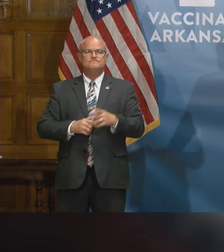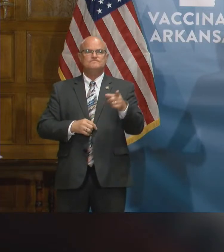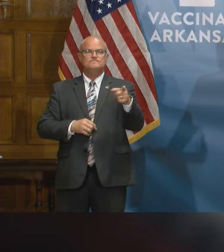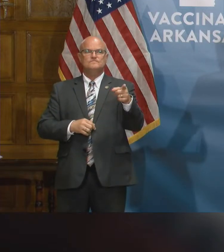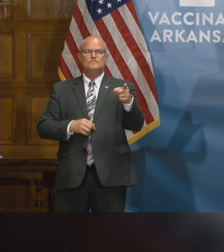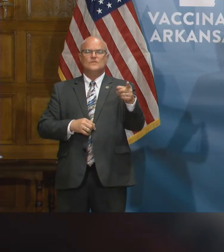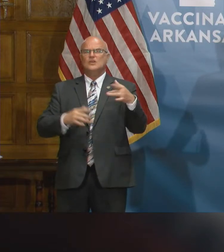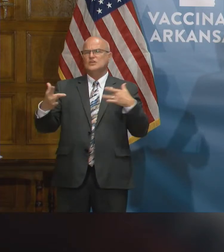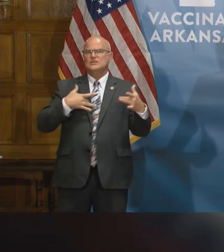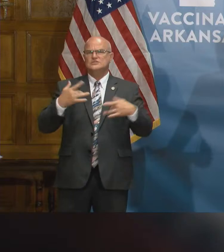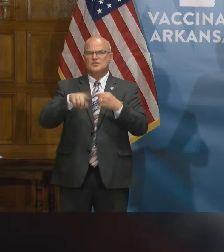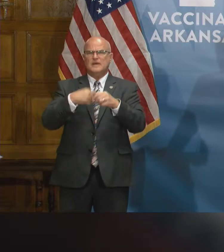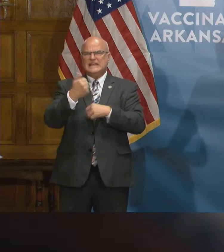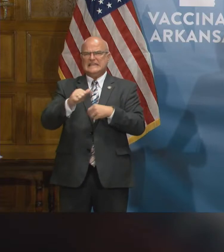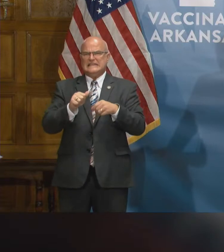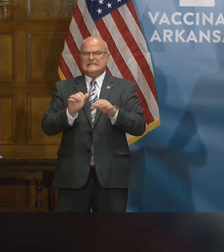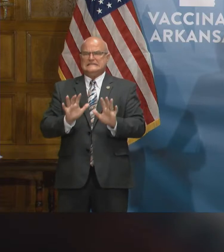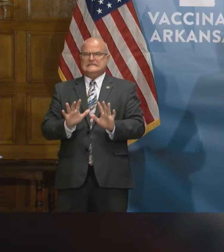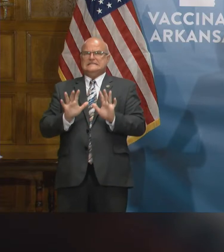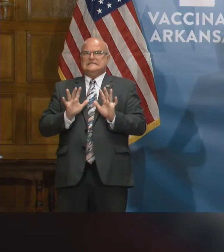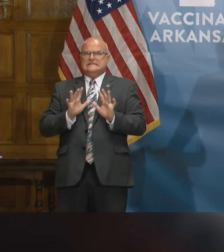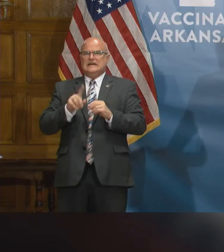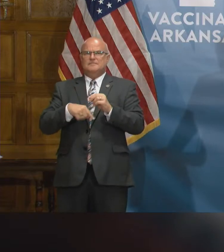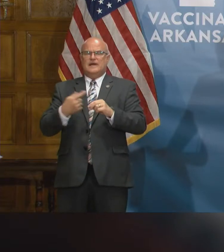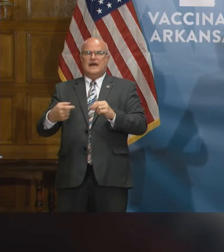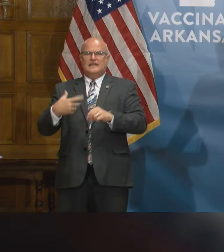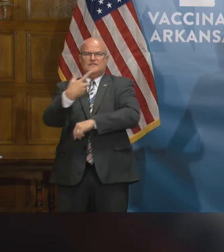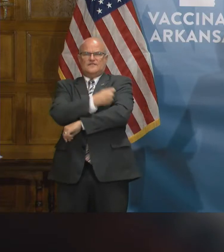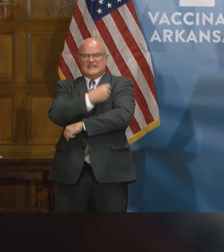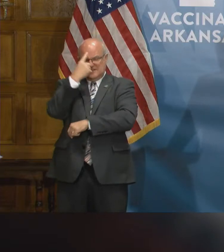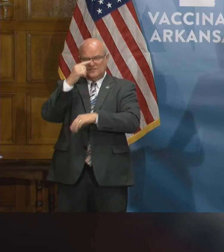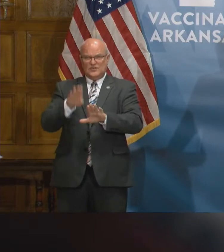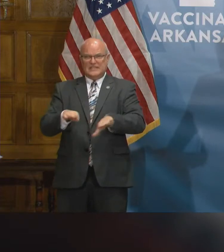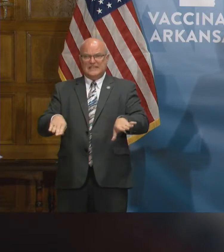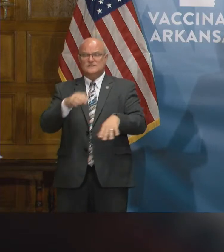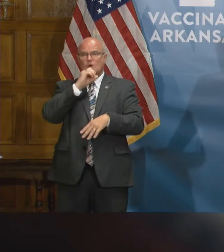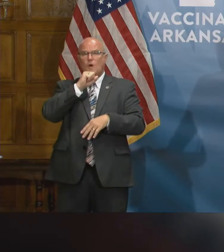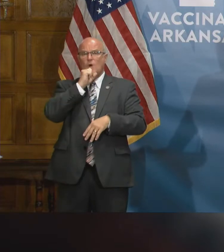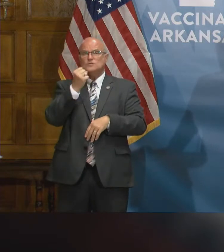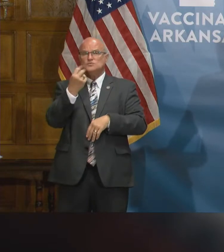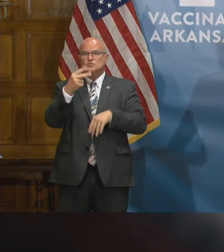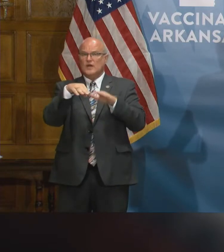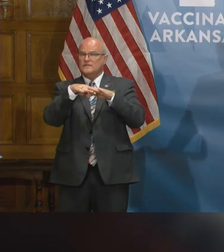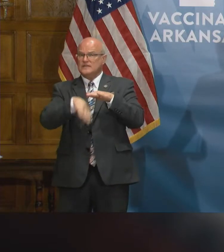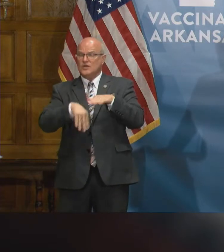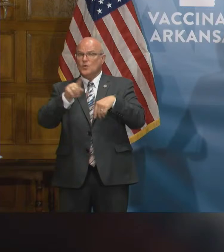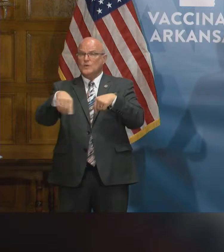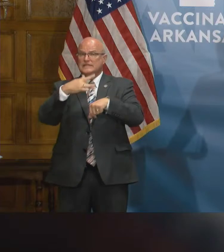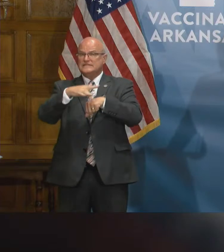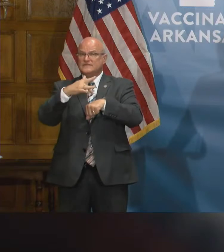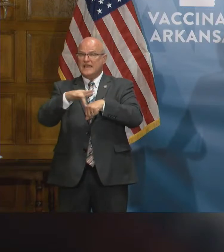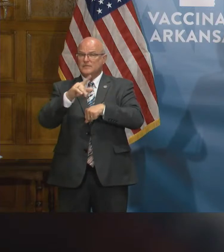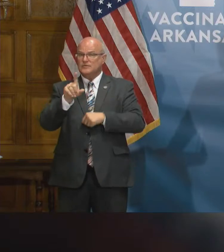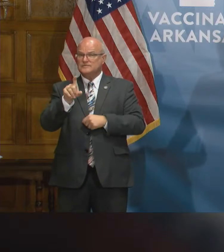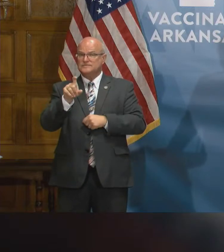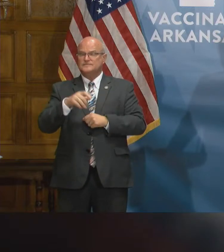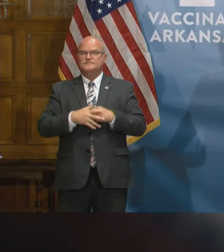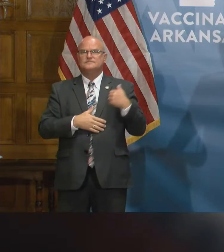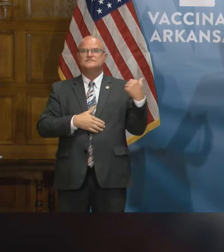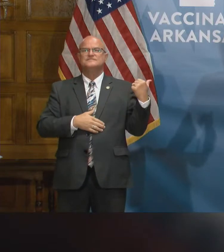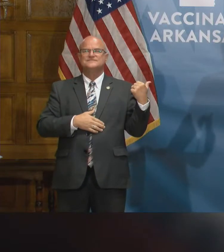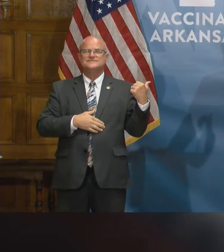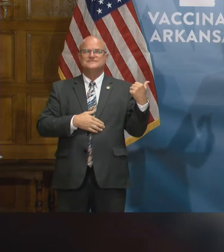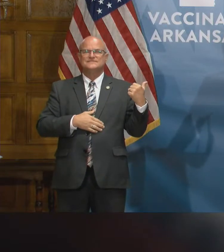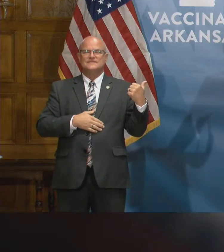Are you worried at all about any hesitancy towards the vaccine for kids under 12 when that becomes available? Well, I